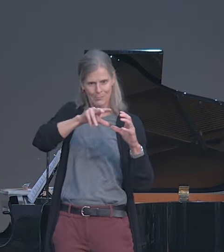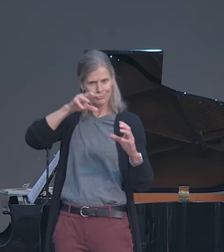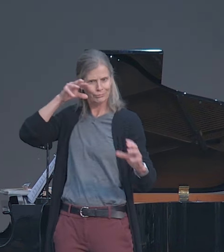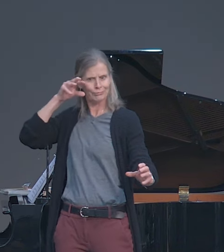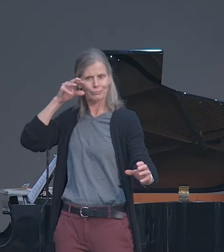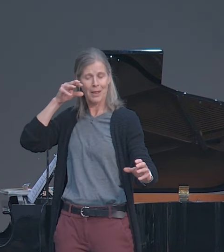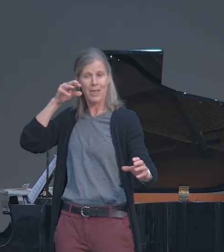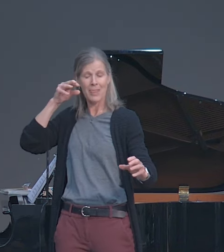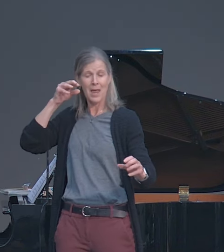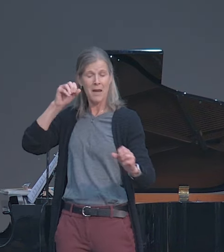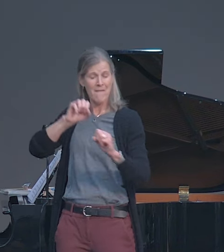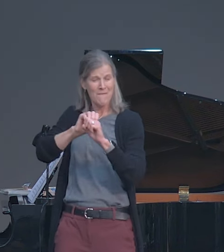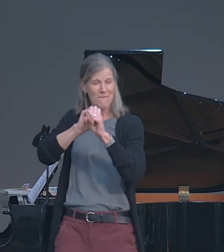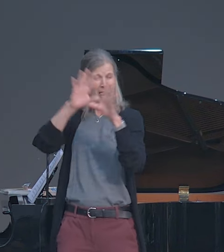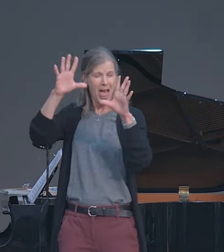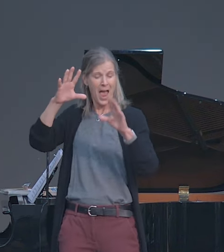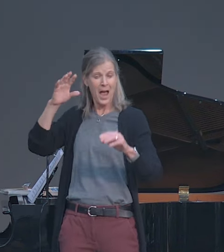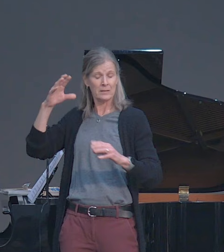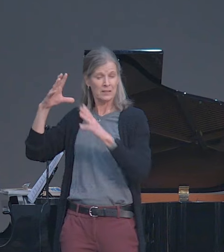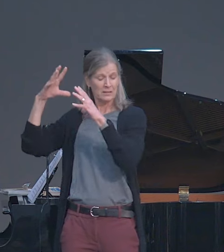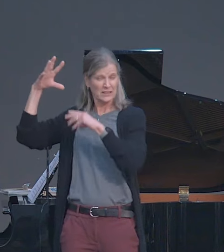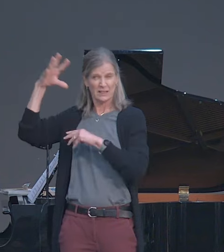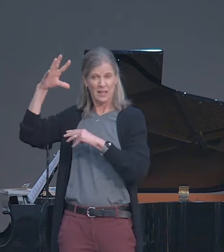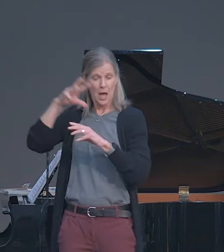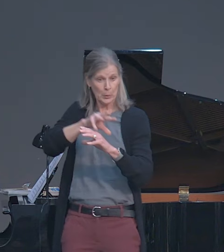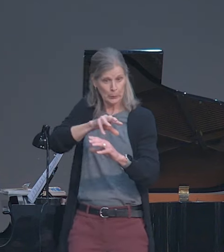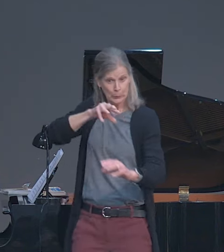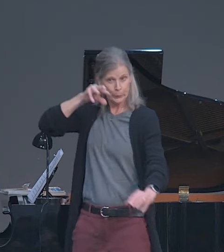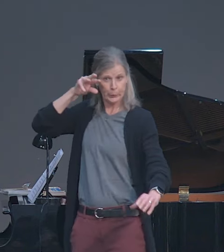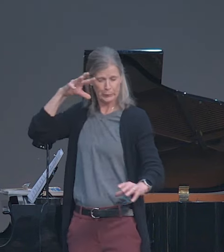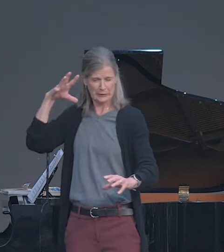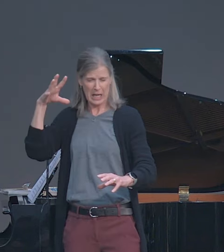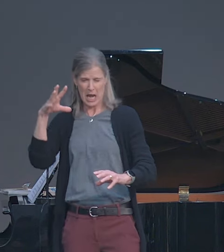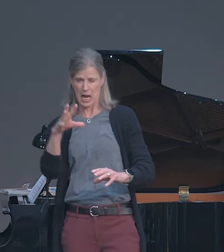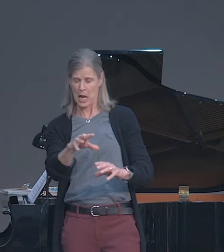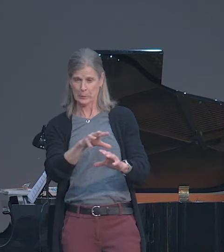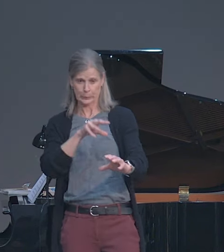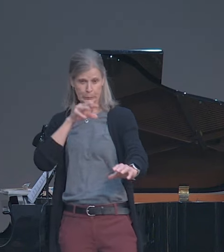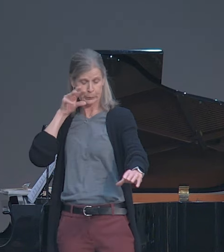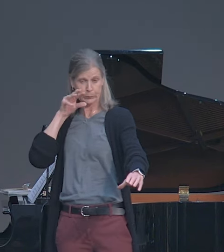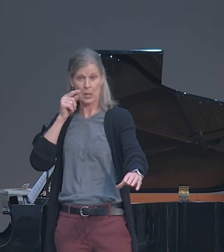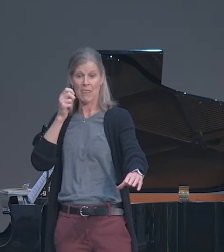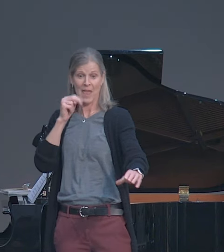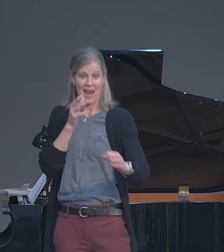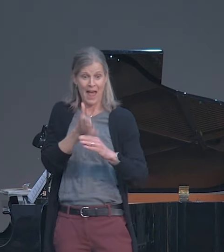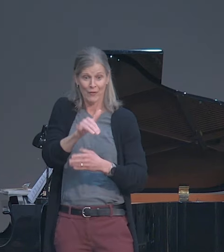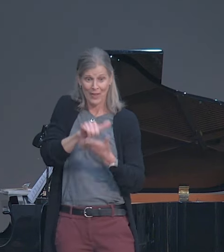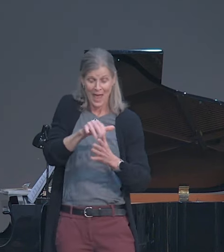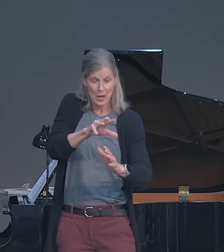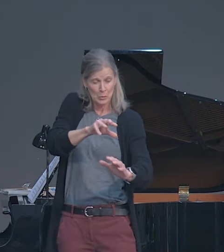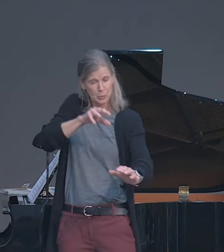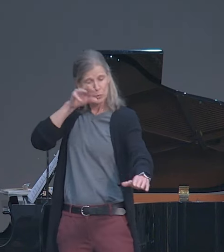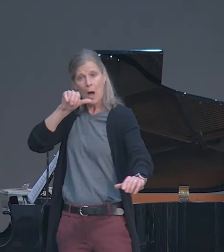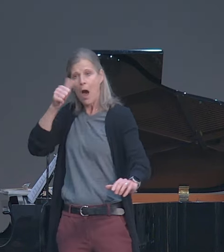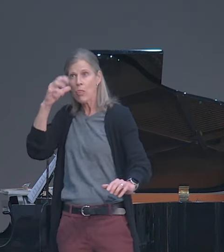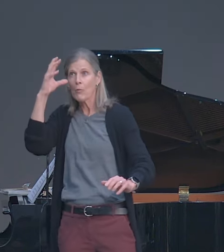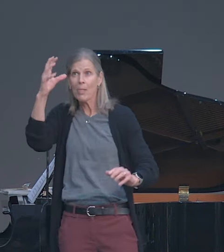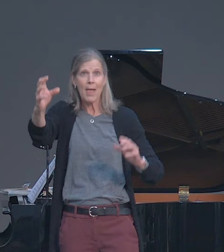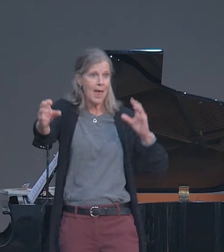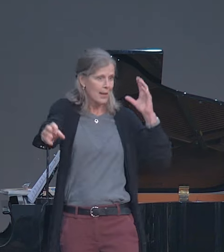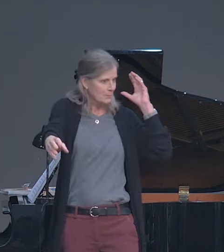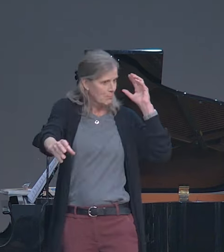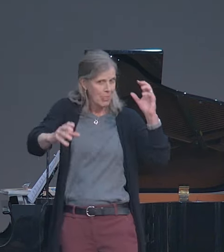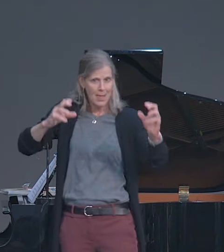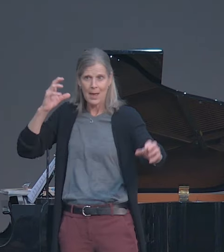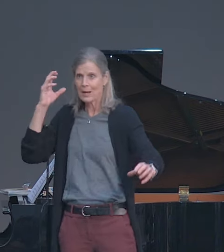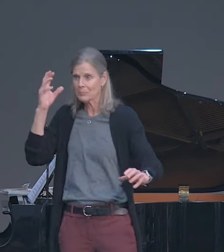flash appeared as it passed our sun. Very quickly then, we whizzed past the other planets in our solar